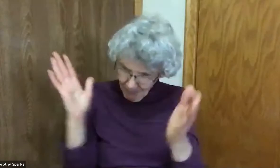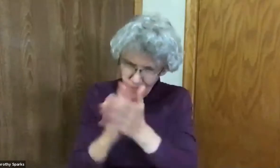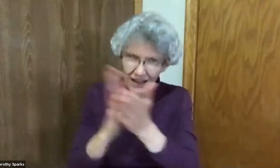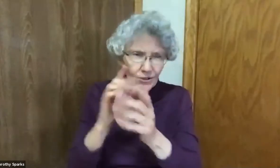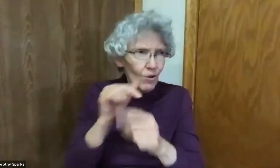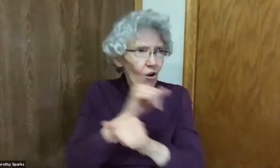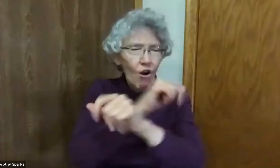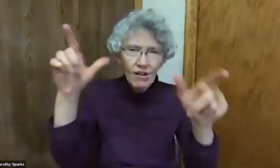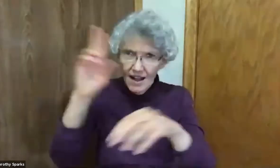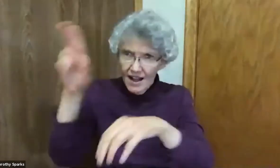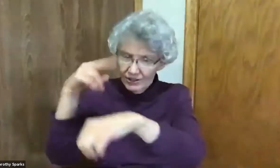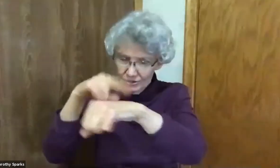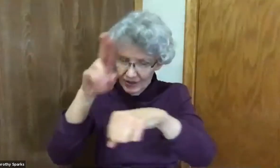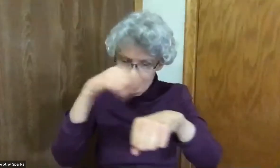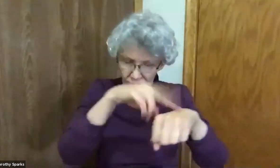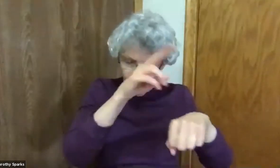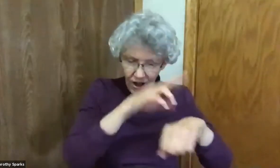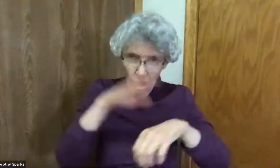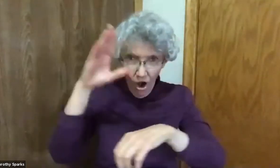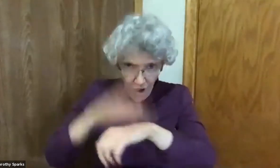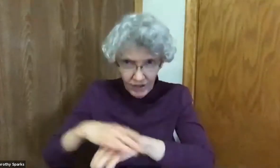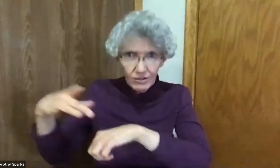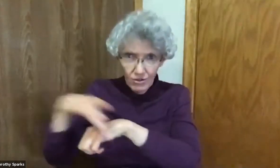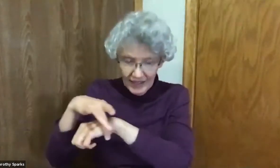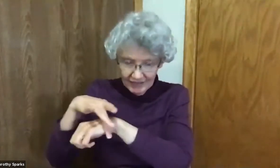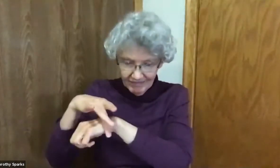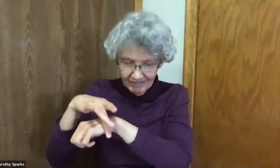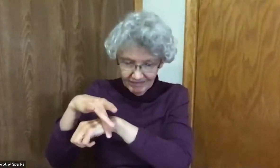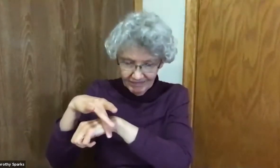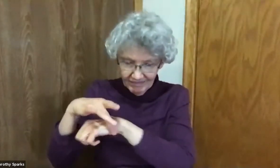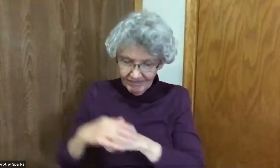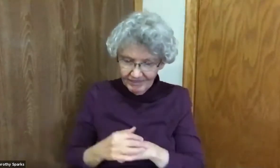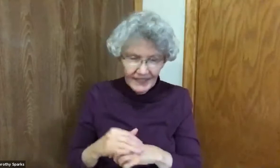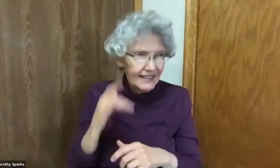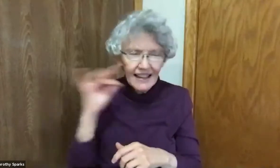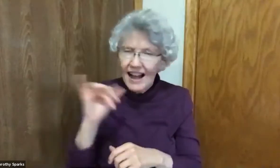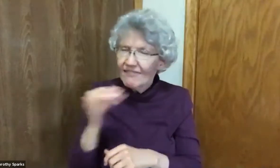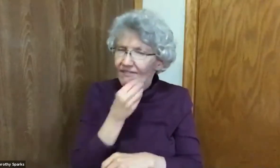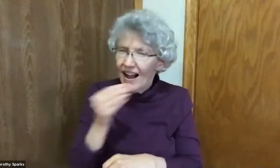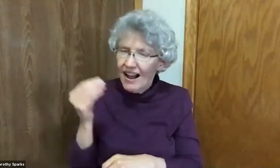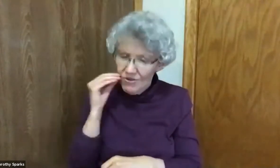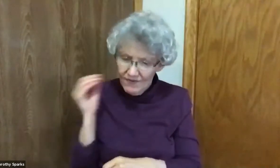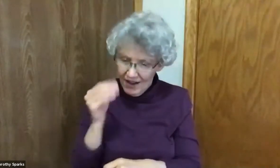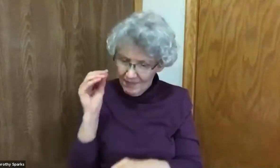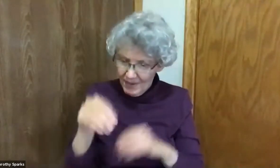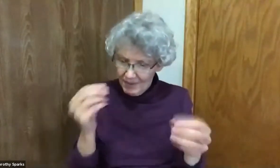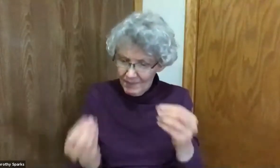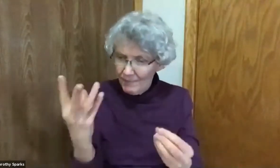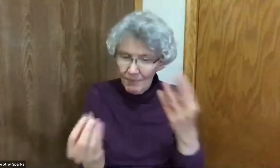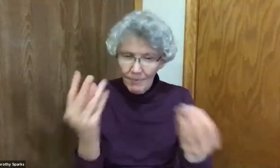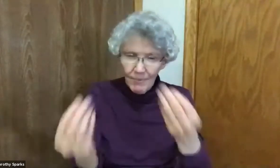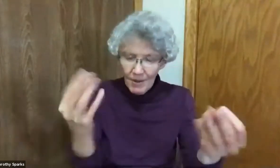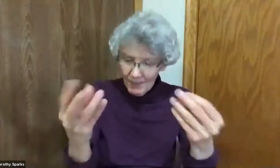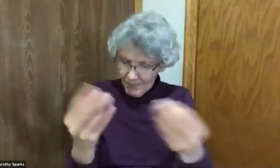bride or a groom. The Lord will bring about justice and praise in every nation on earth,